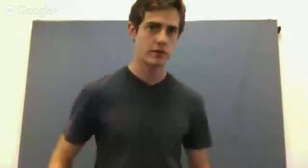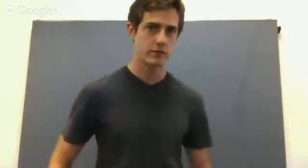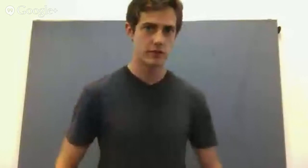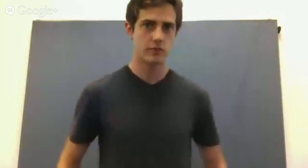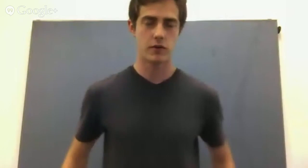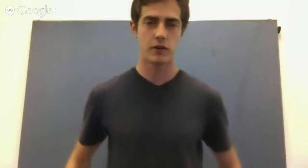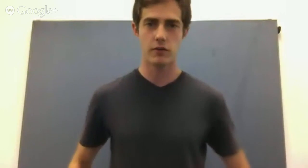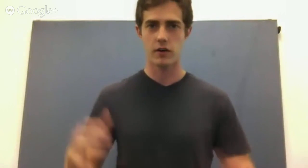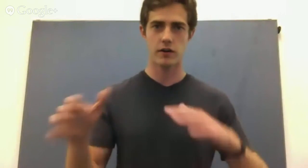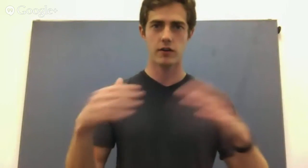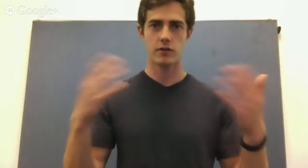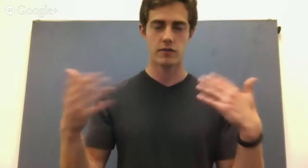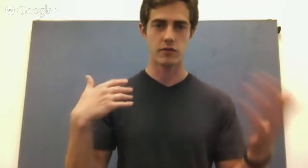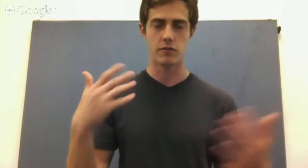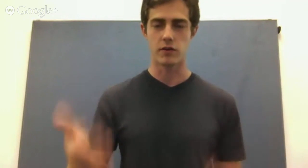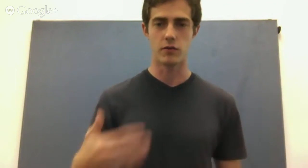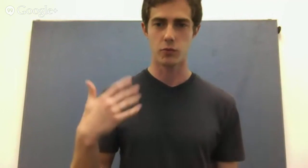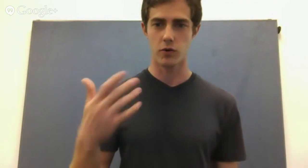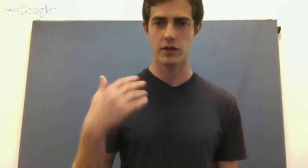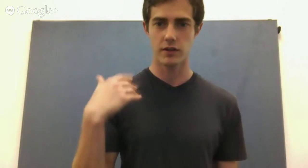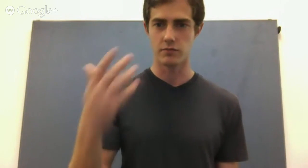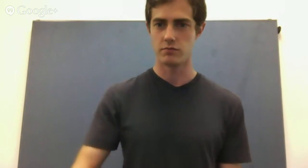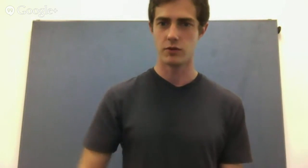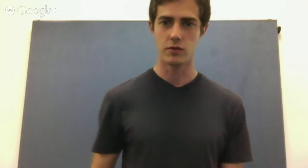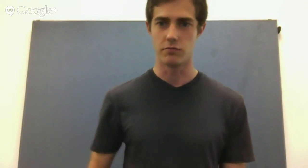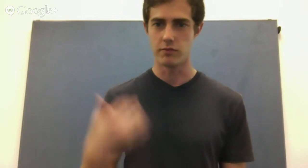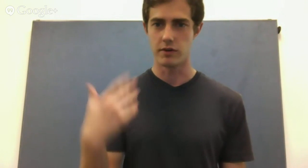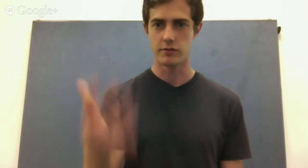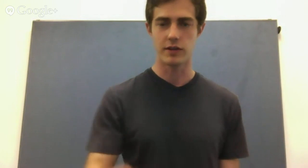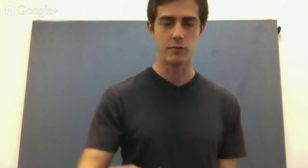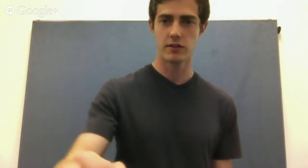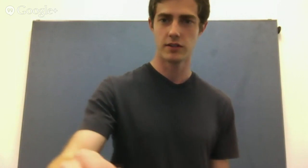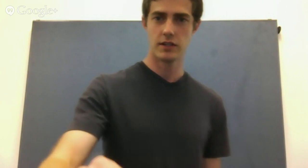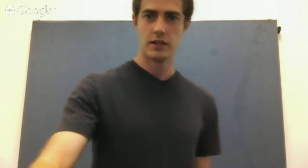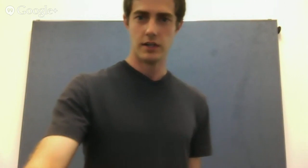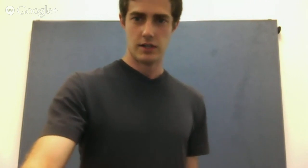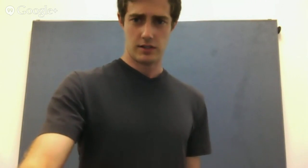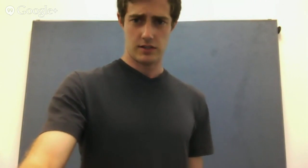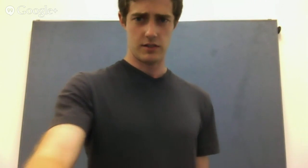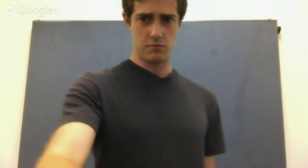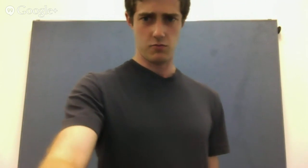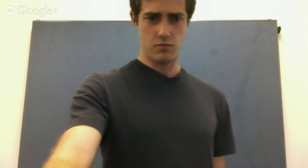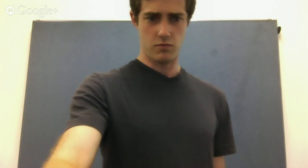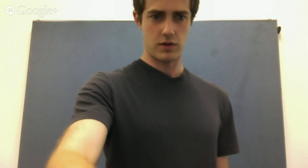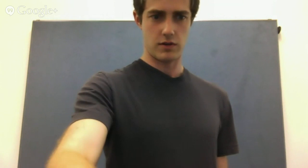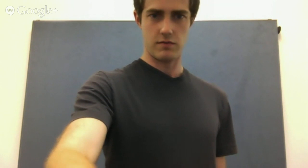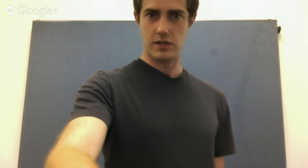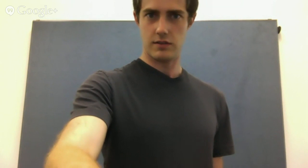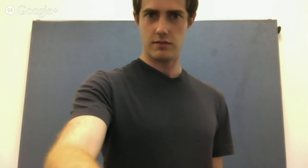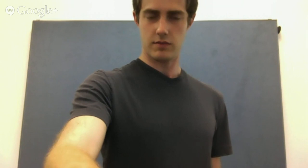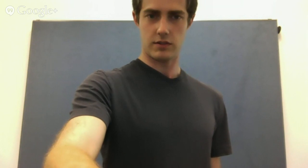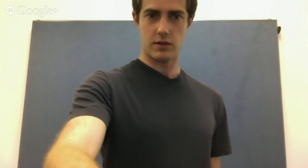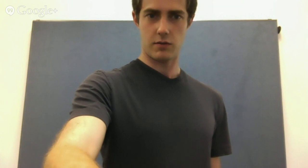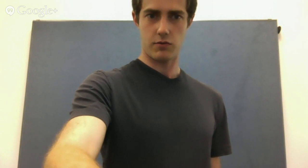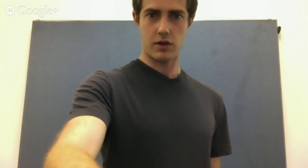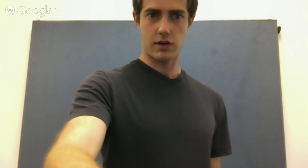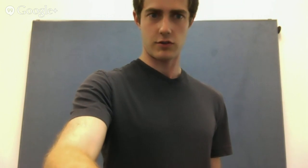if you can hear the audio and if the video is working and you can understand me, because I'm worried that it's coming through kind of